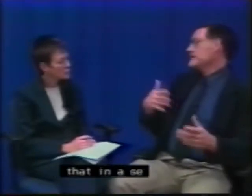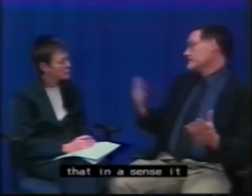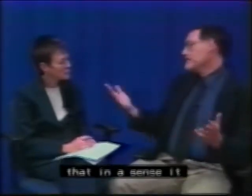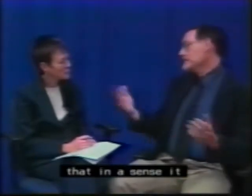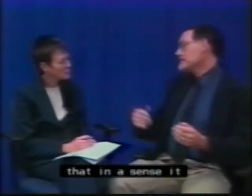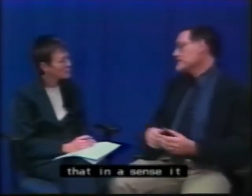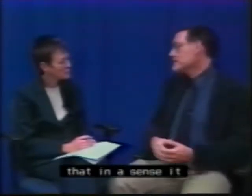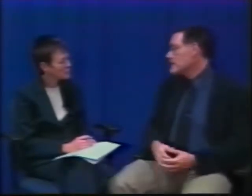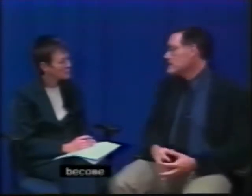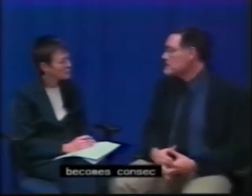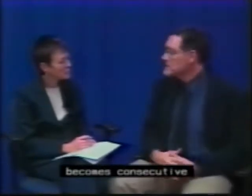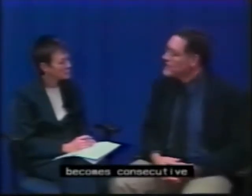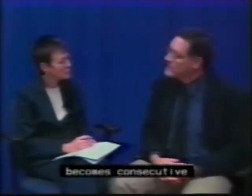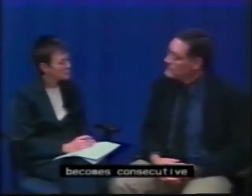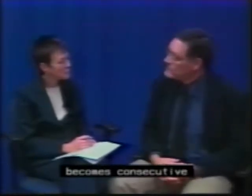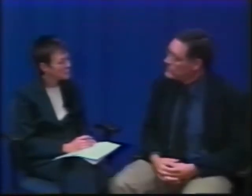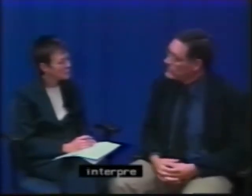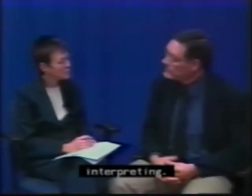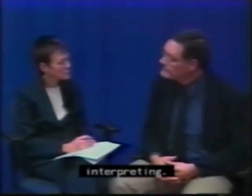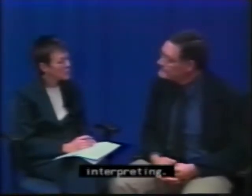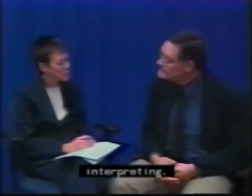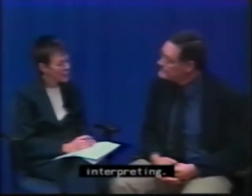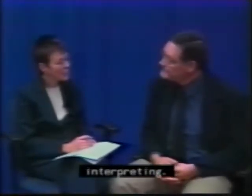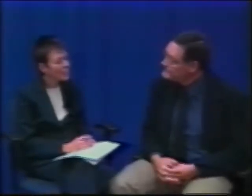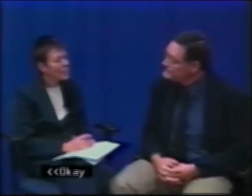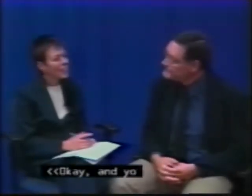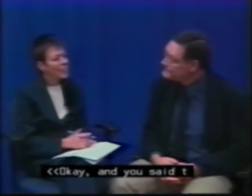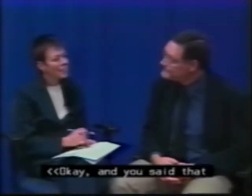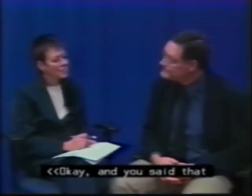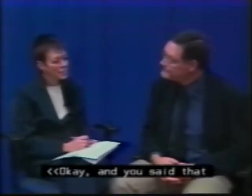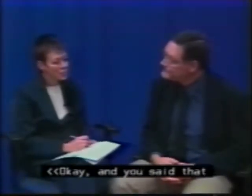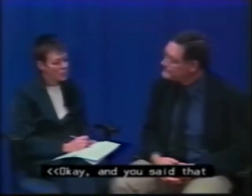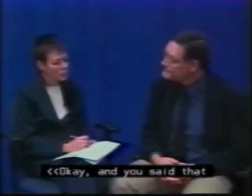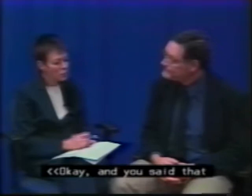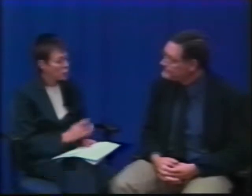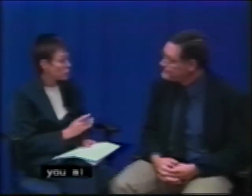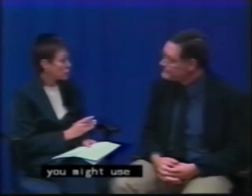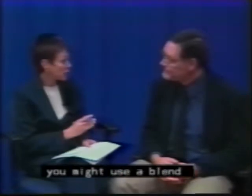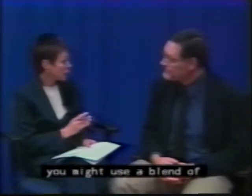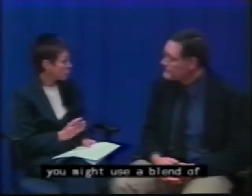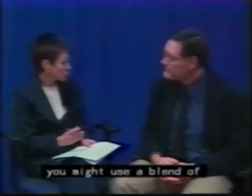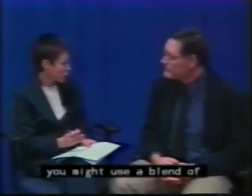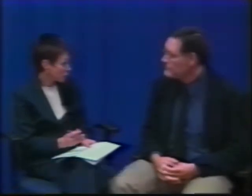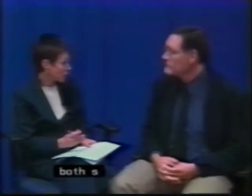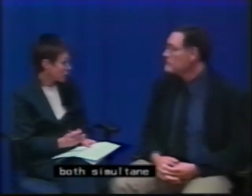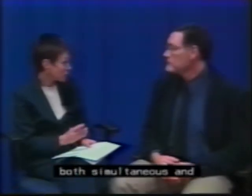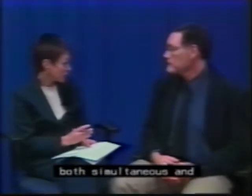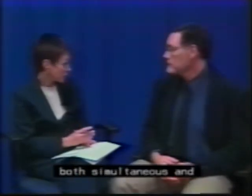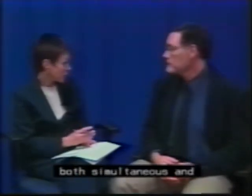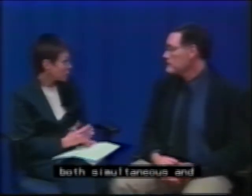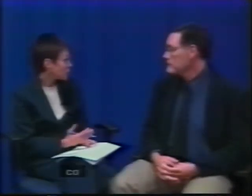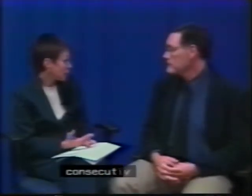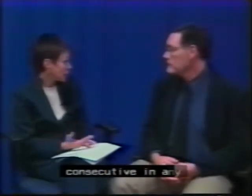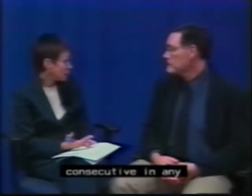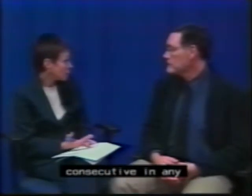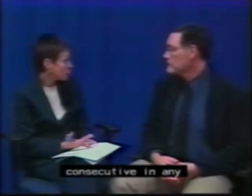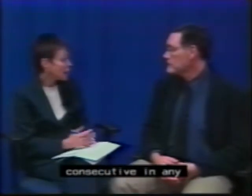that, in a sense, it becomes consecutive interpreting. And you said that you might use a blend of both simultaneous and consecutive in any